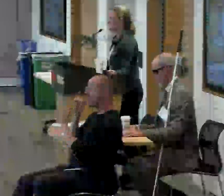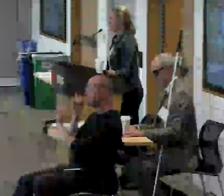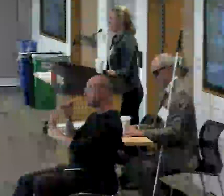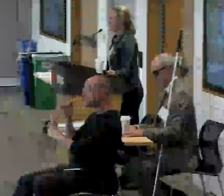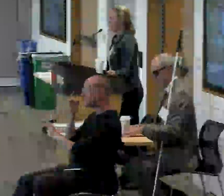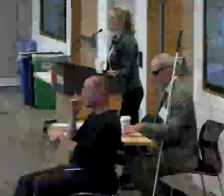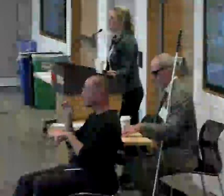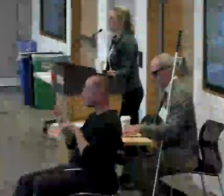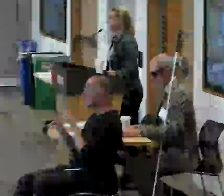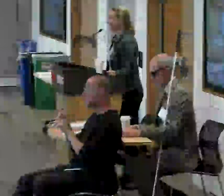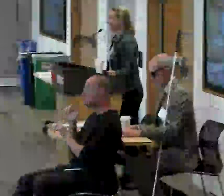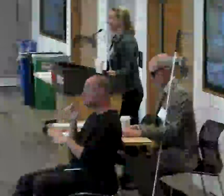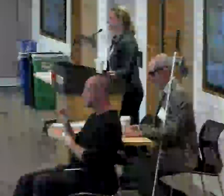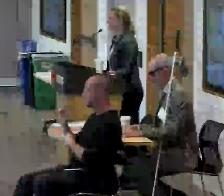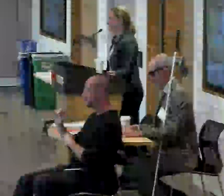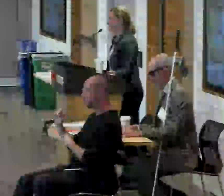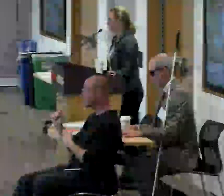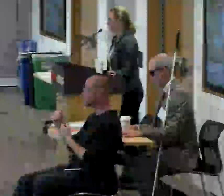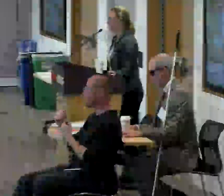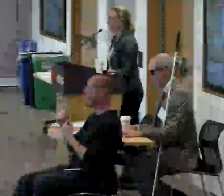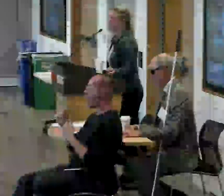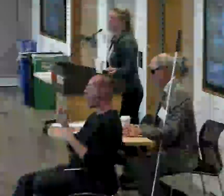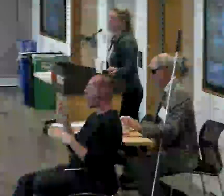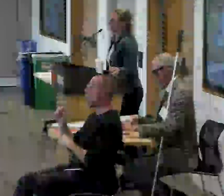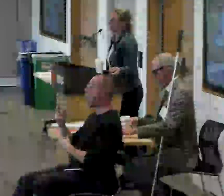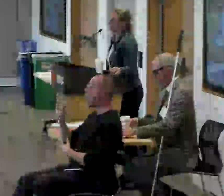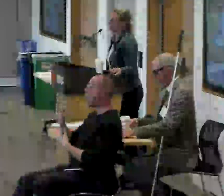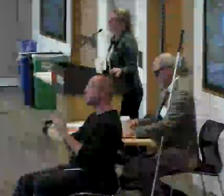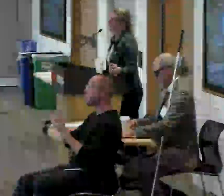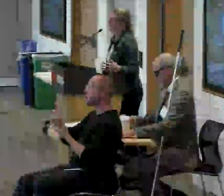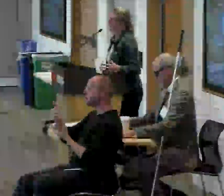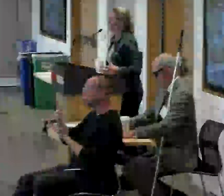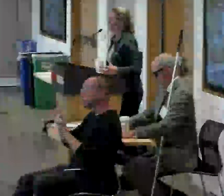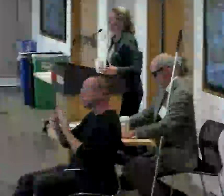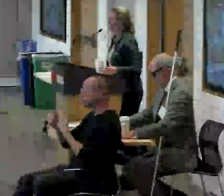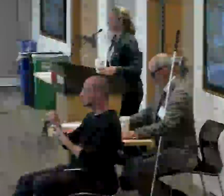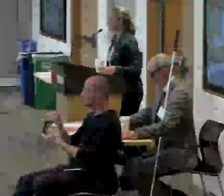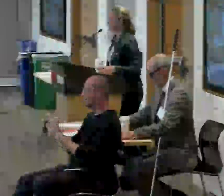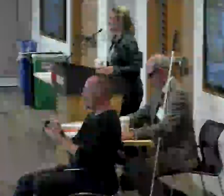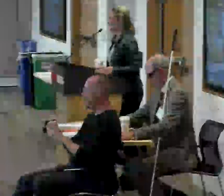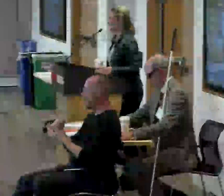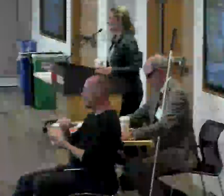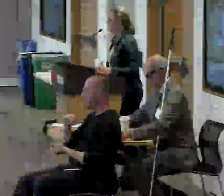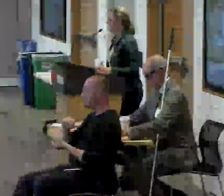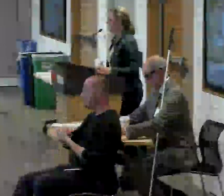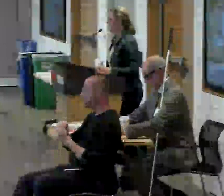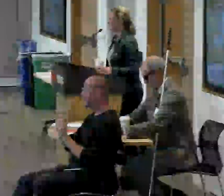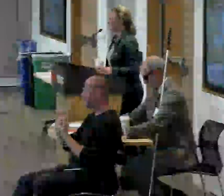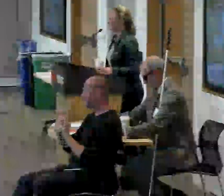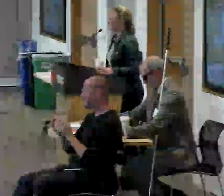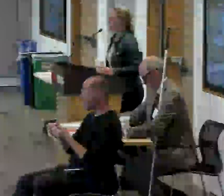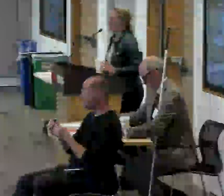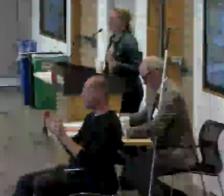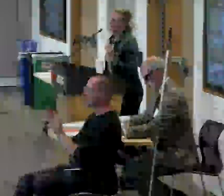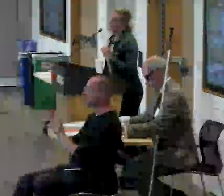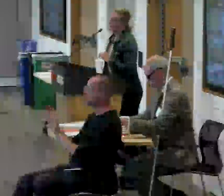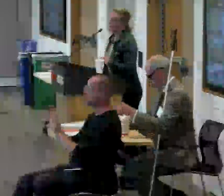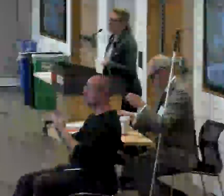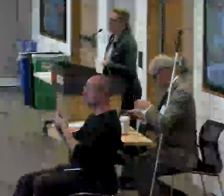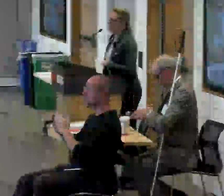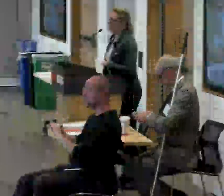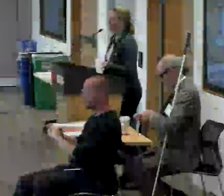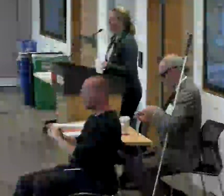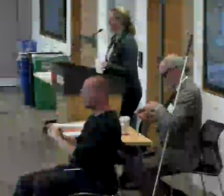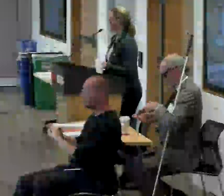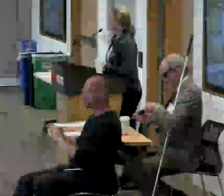both social and economic partners, both in their families and in a fully accessible community. But I'm also going to